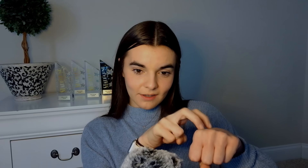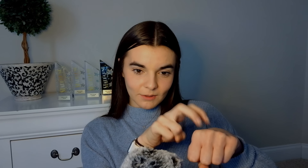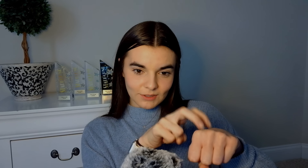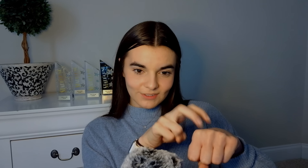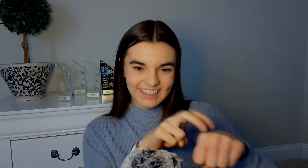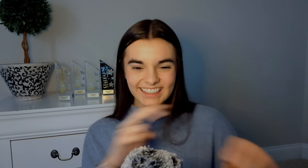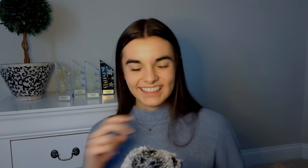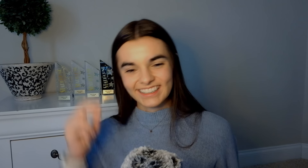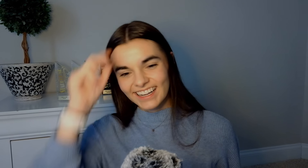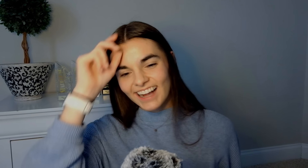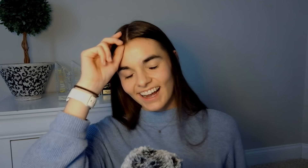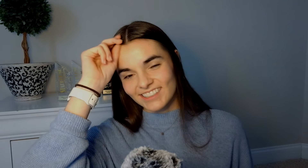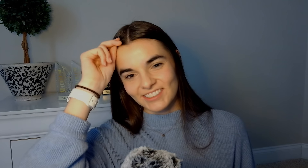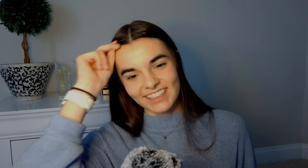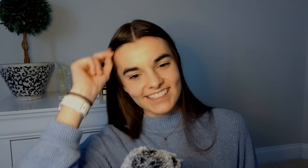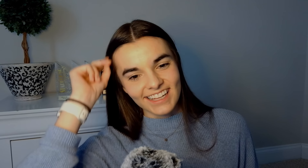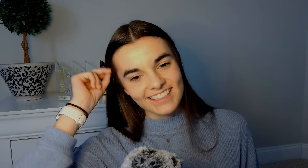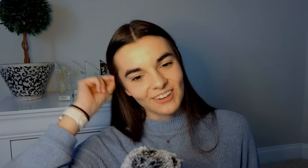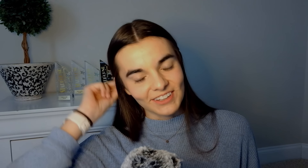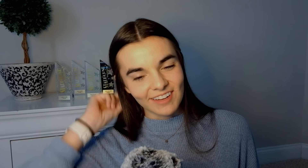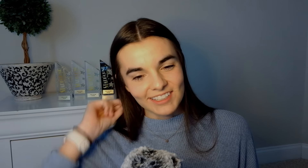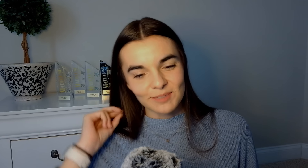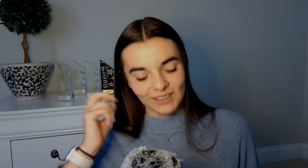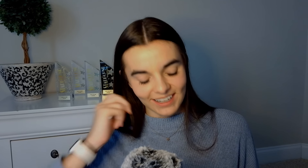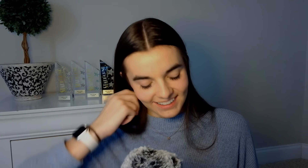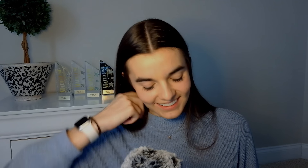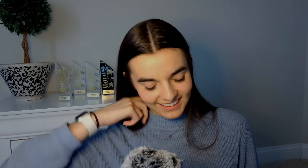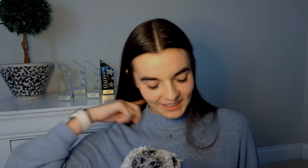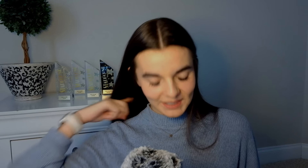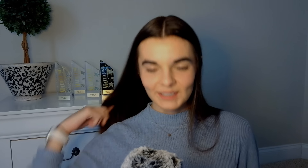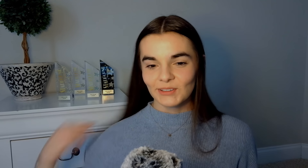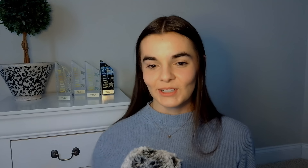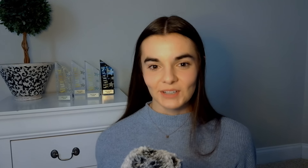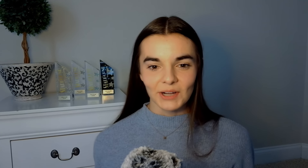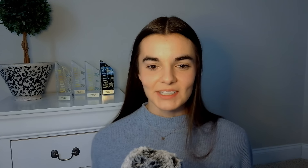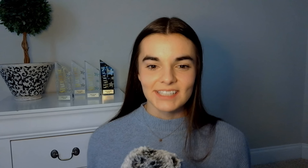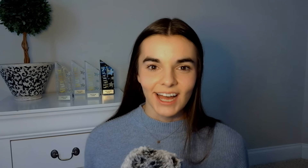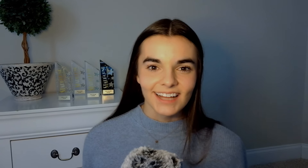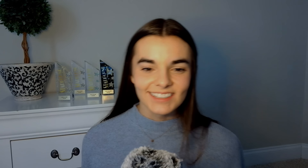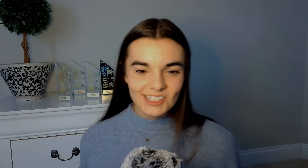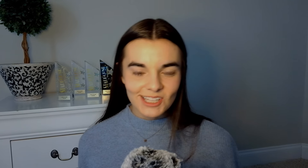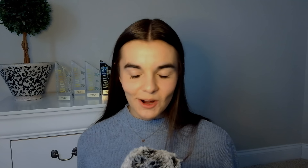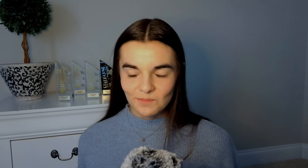potatoes. I just realized that's the only vegetable I learned how to sign. So,